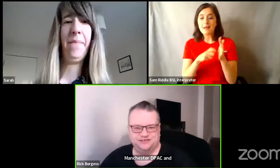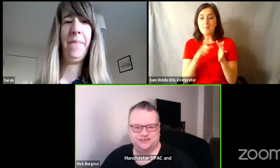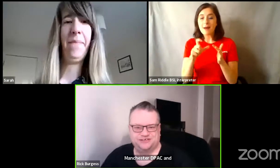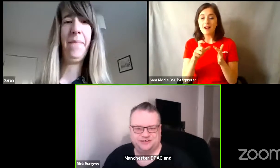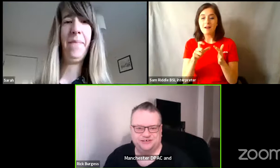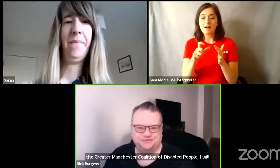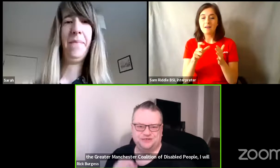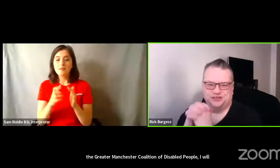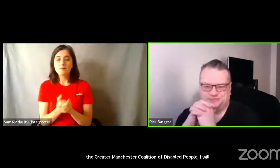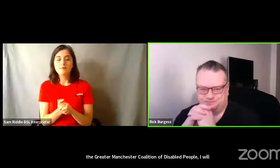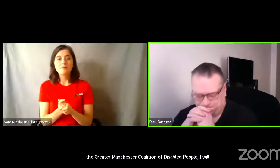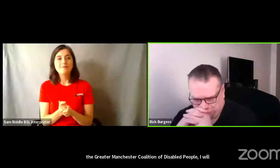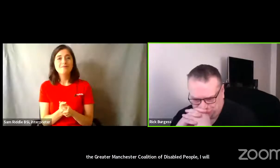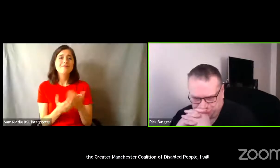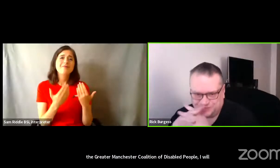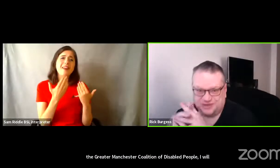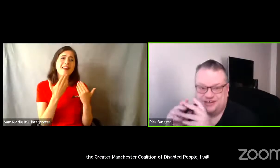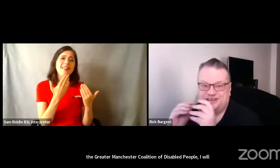Hi, thanks, Sarah.